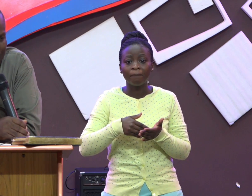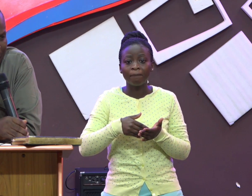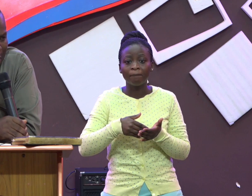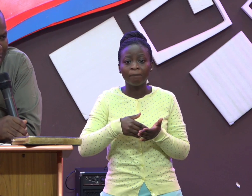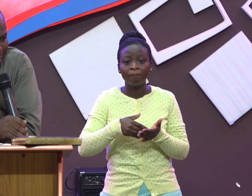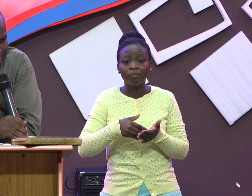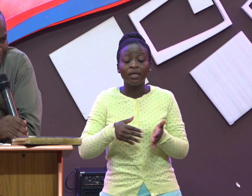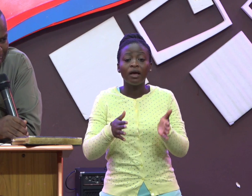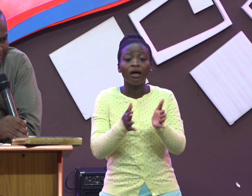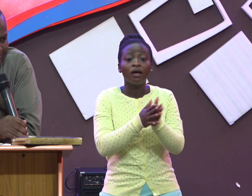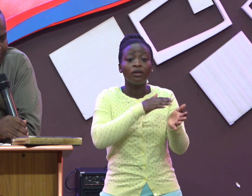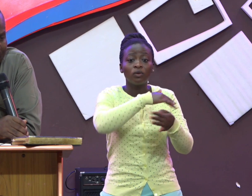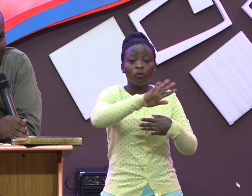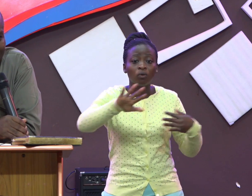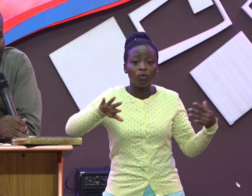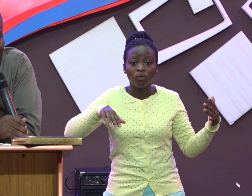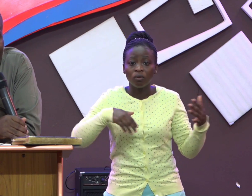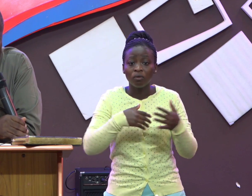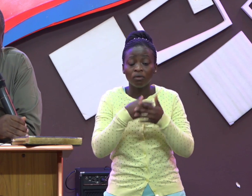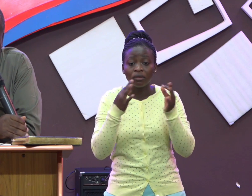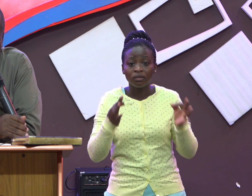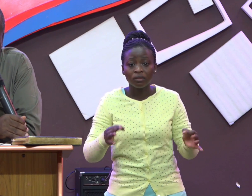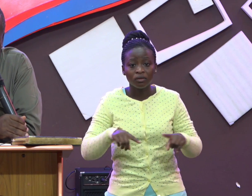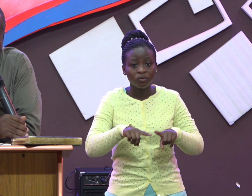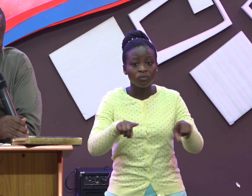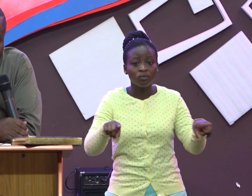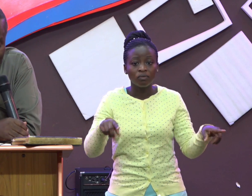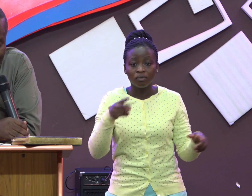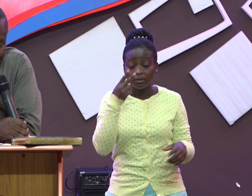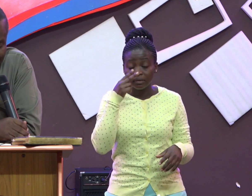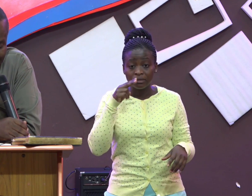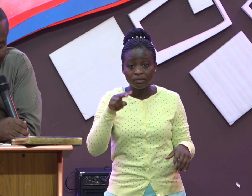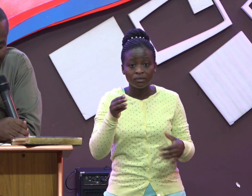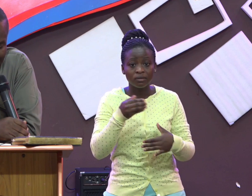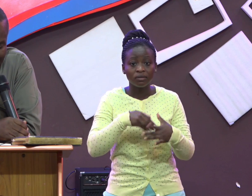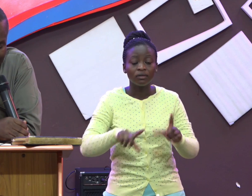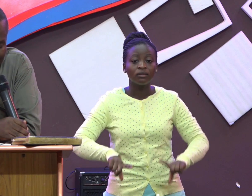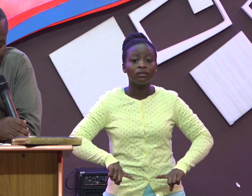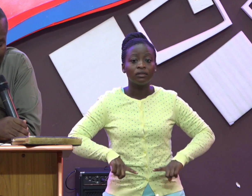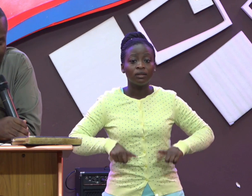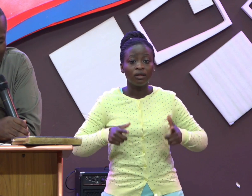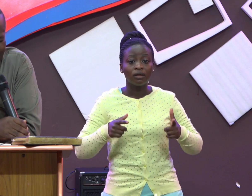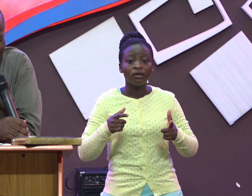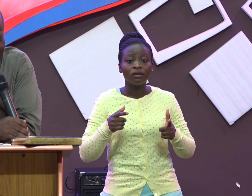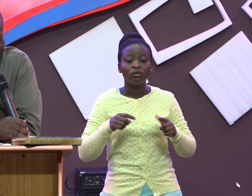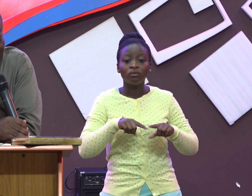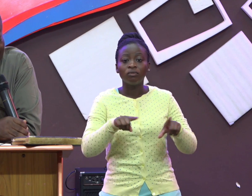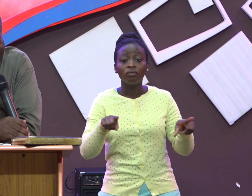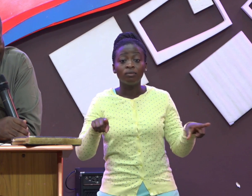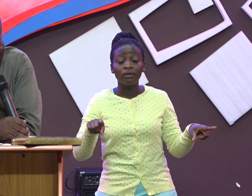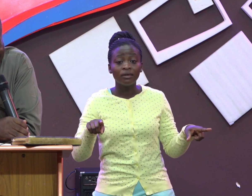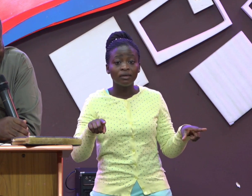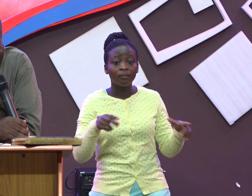And all the kind of folly we've seen in life, it comes when you're slothful about the spirit. When